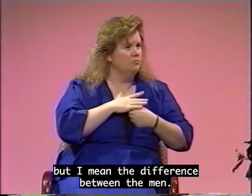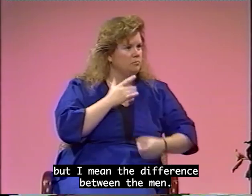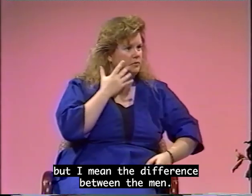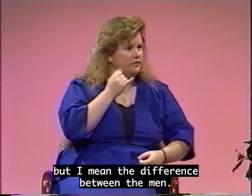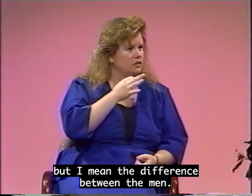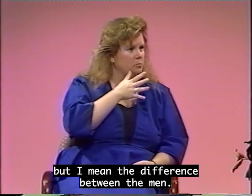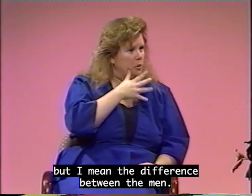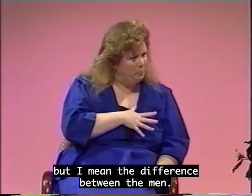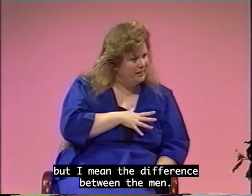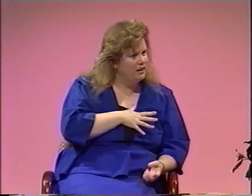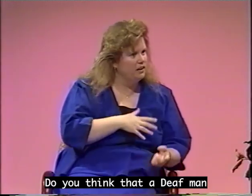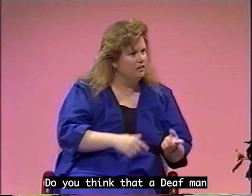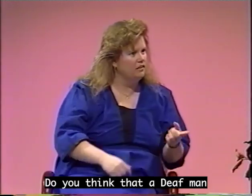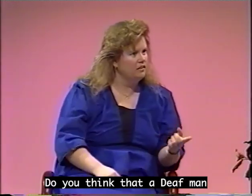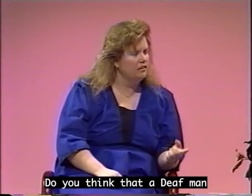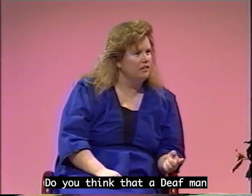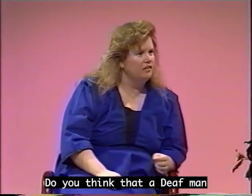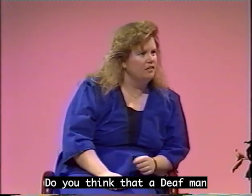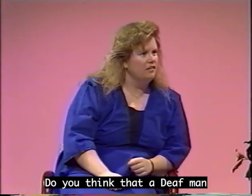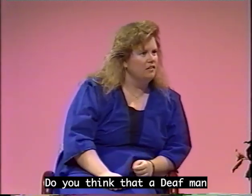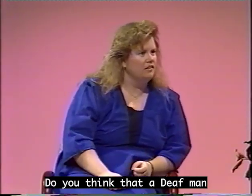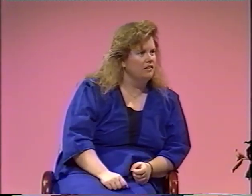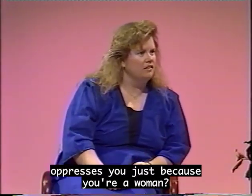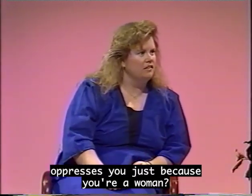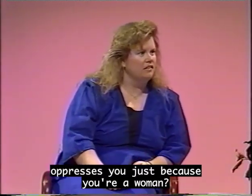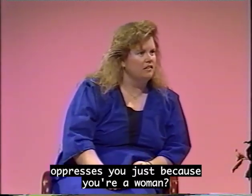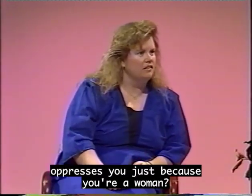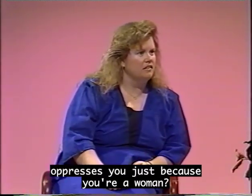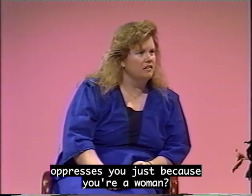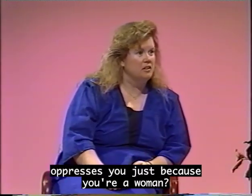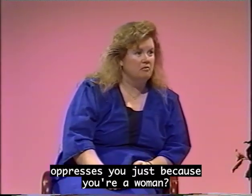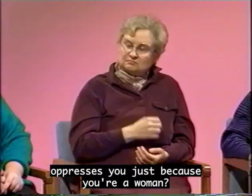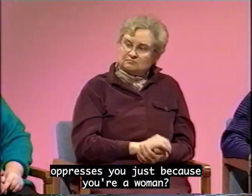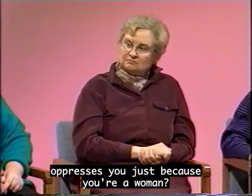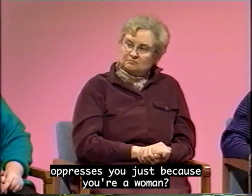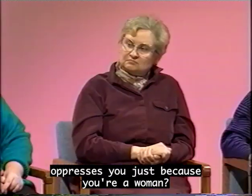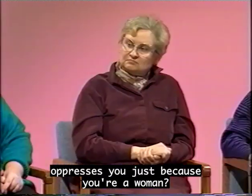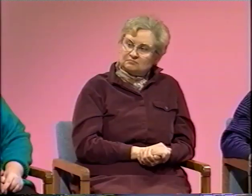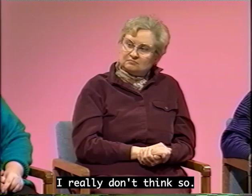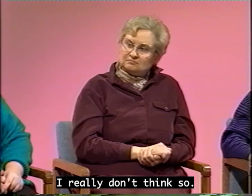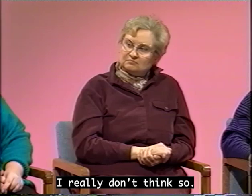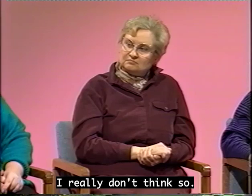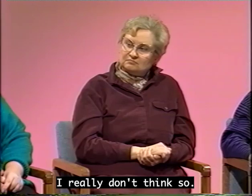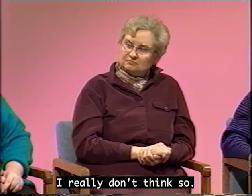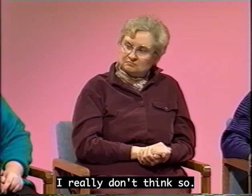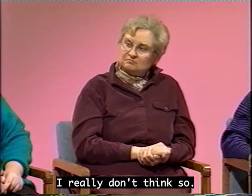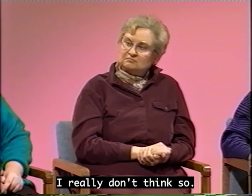difference between the men. Do you think that a deaf man oppresses you just because you're a woman? I really don't think so.